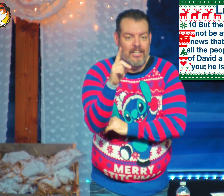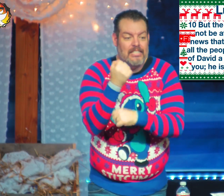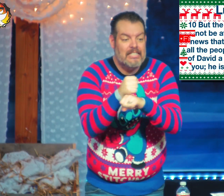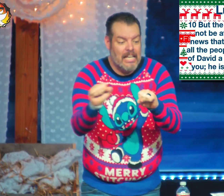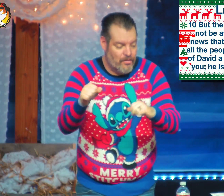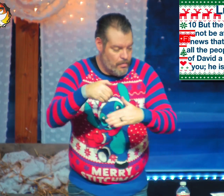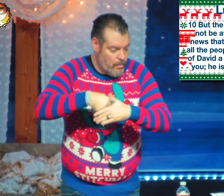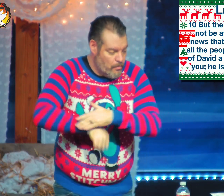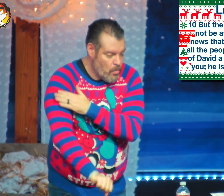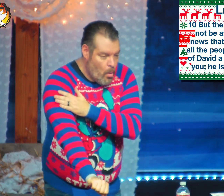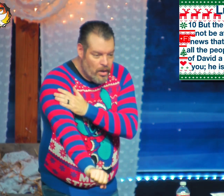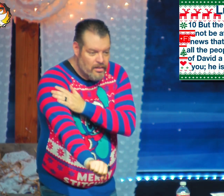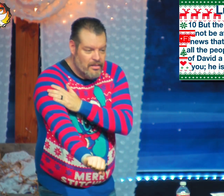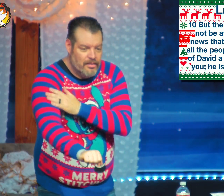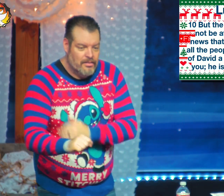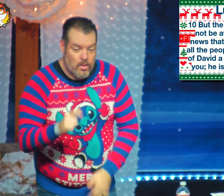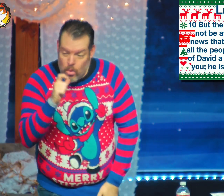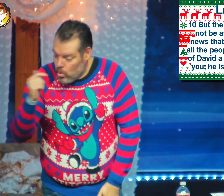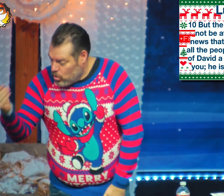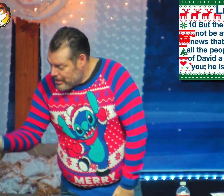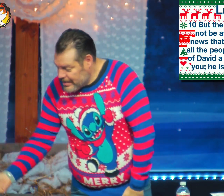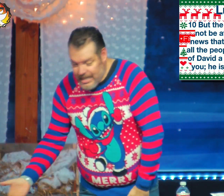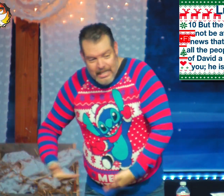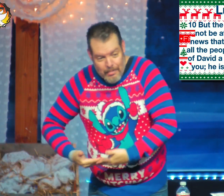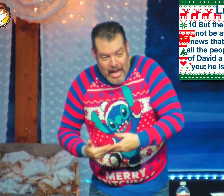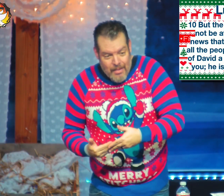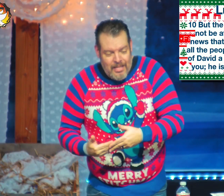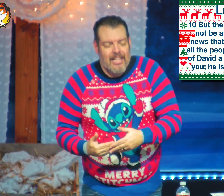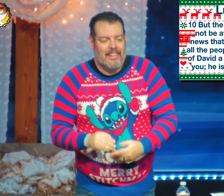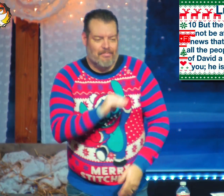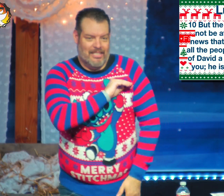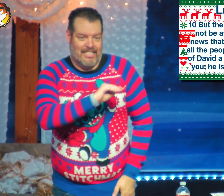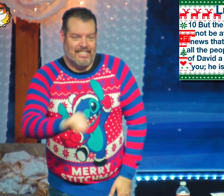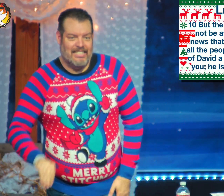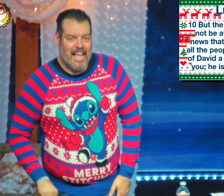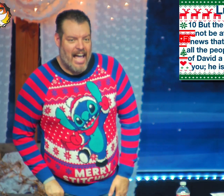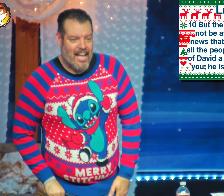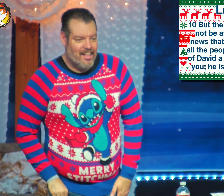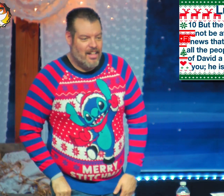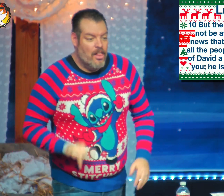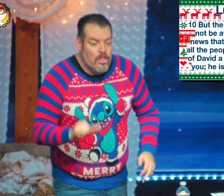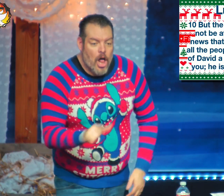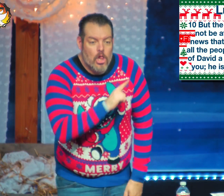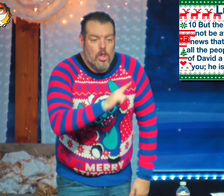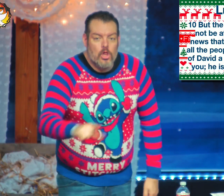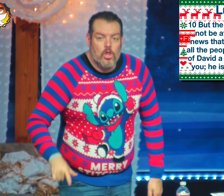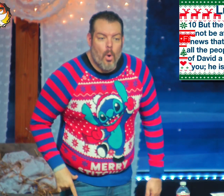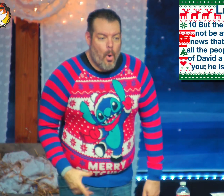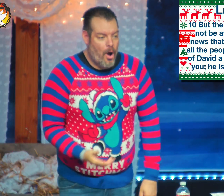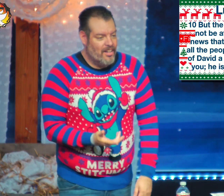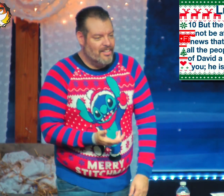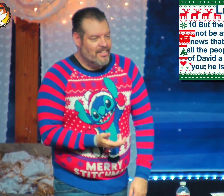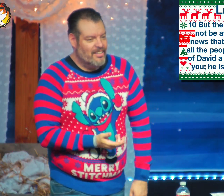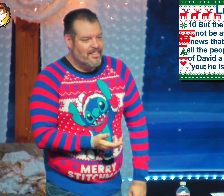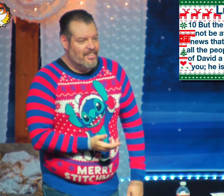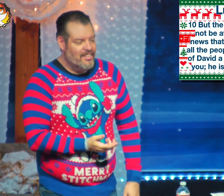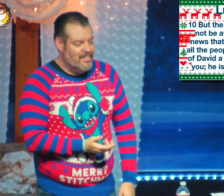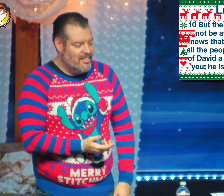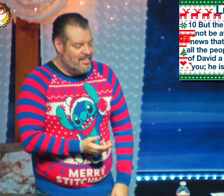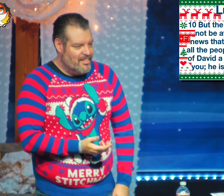news that the cause of great joy for all people today in the town of David,